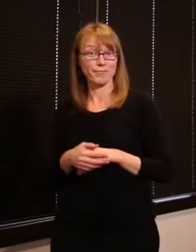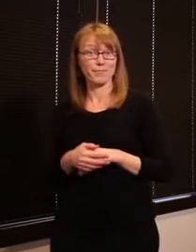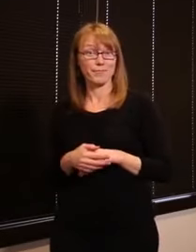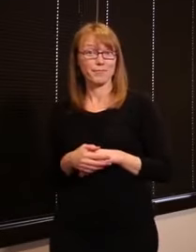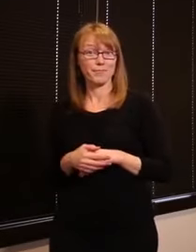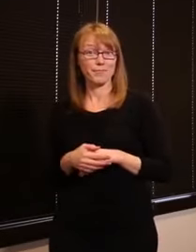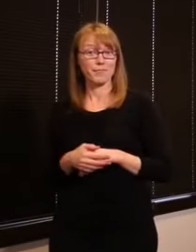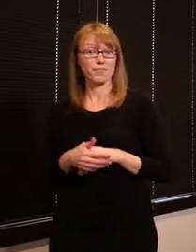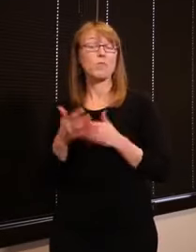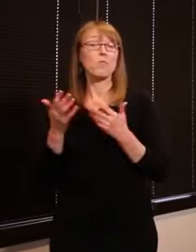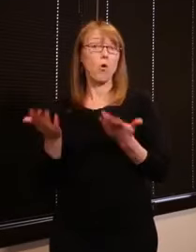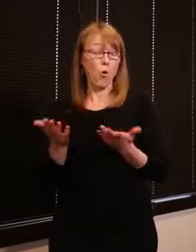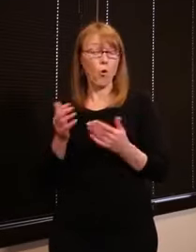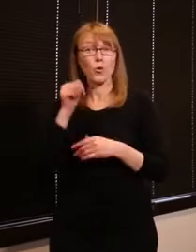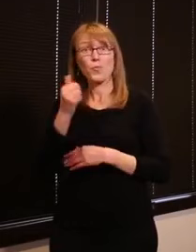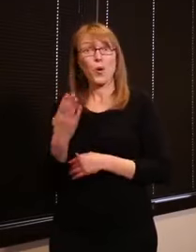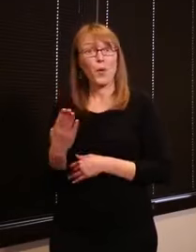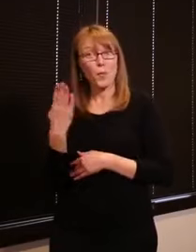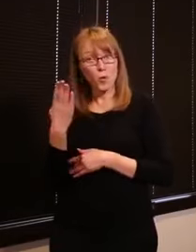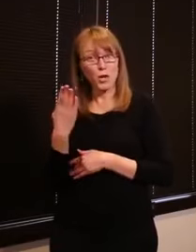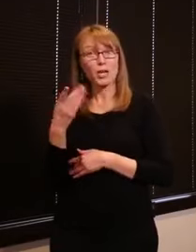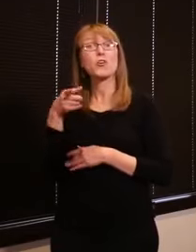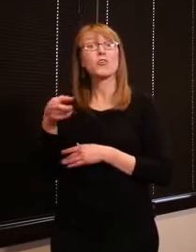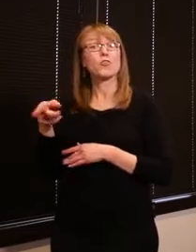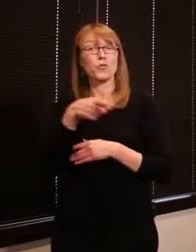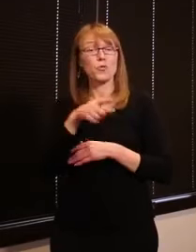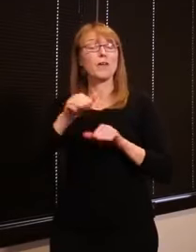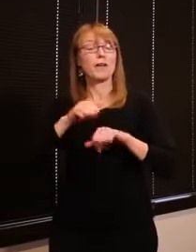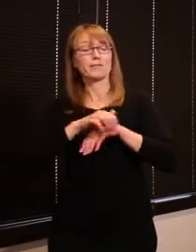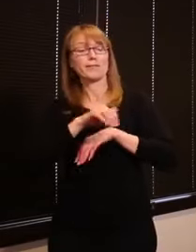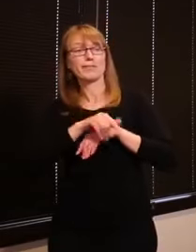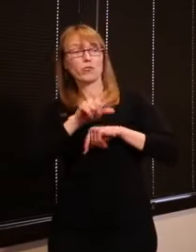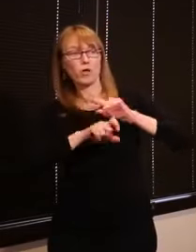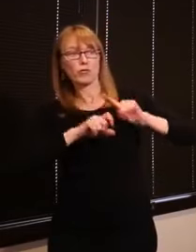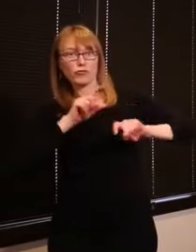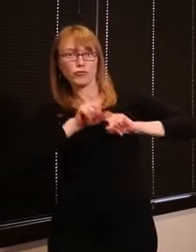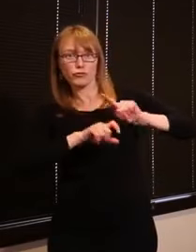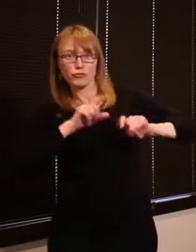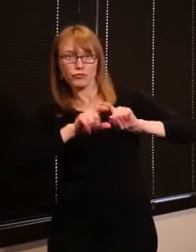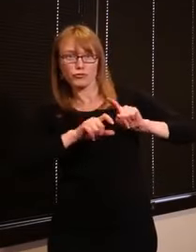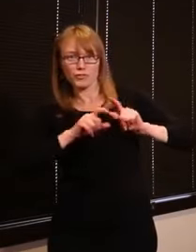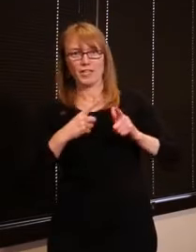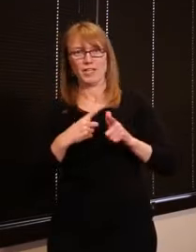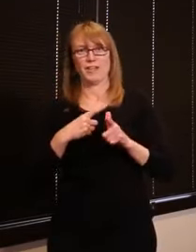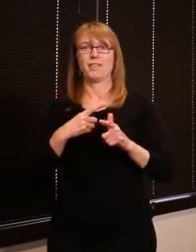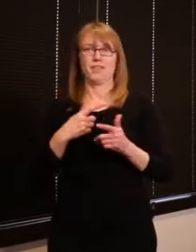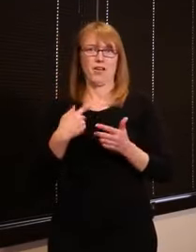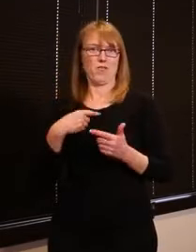questions tomorrow morning for tomorrow afternoon's Task Force live stream. Thank you for tuning in.